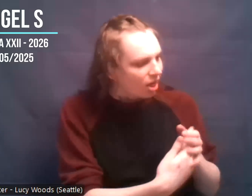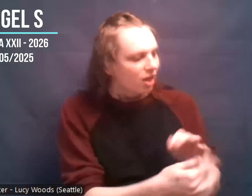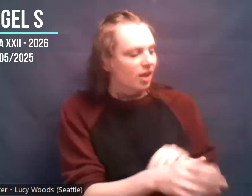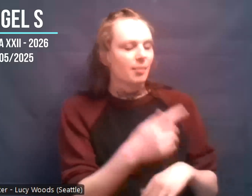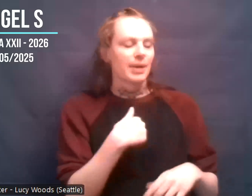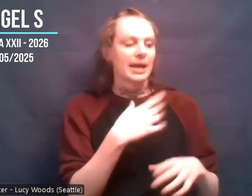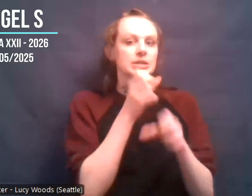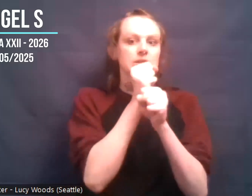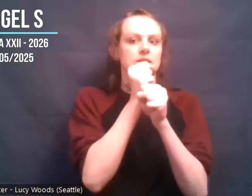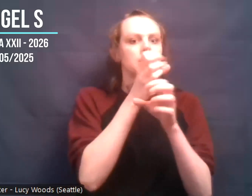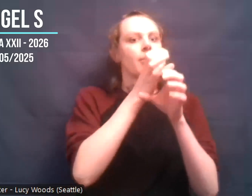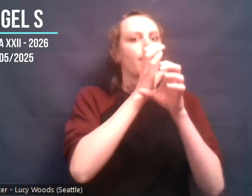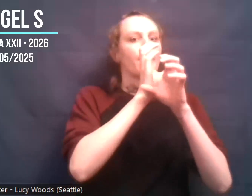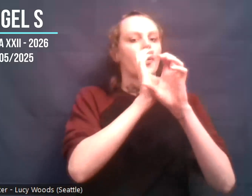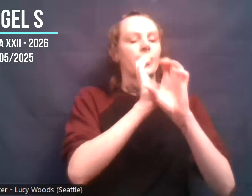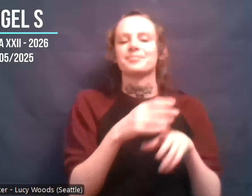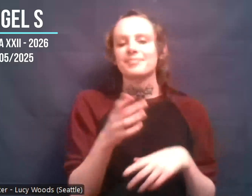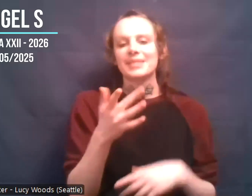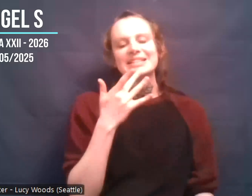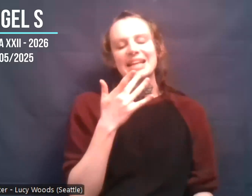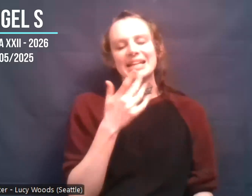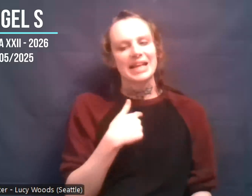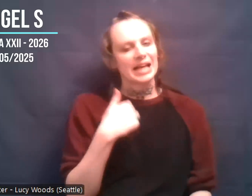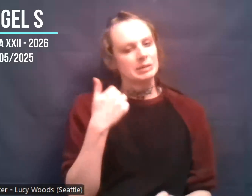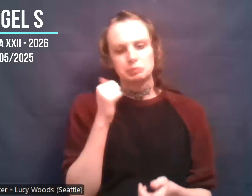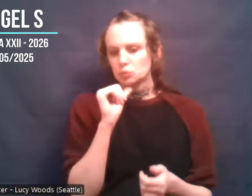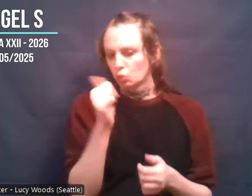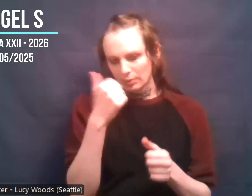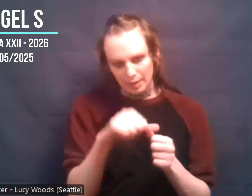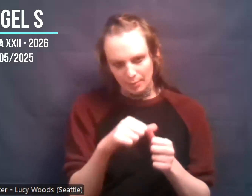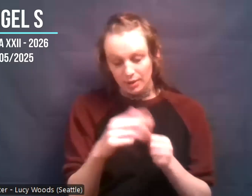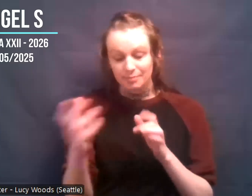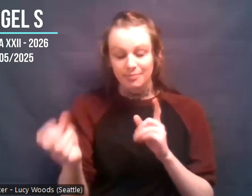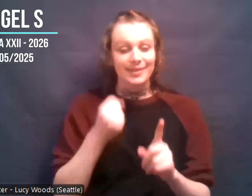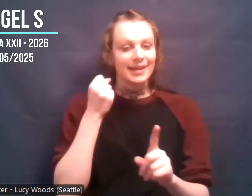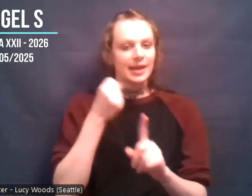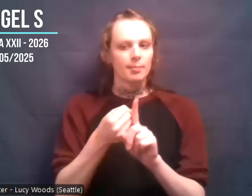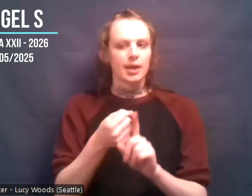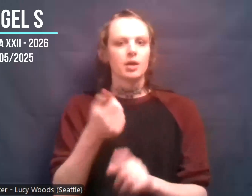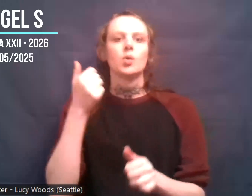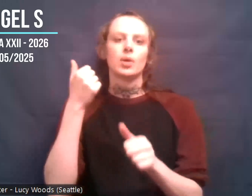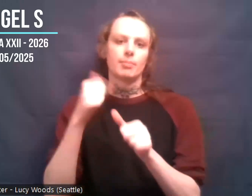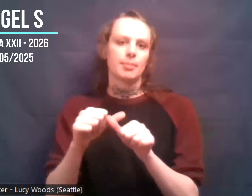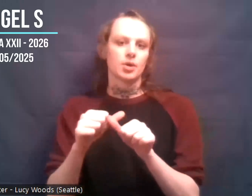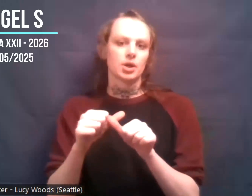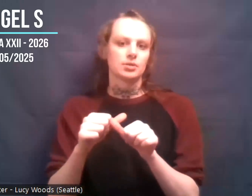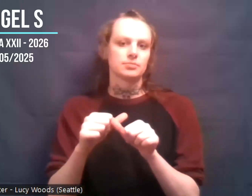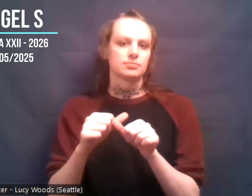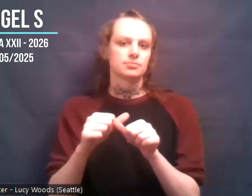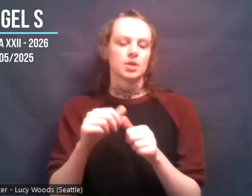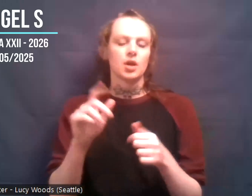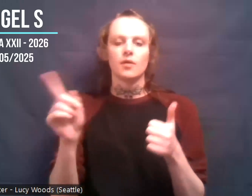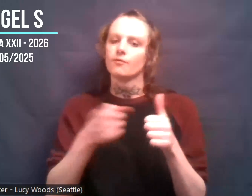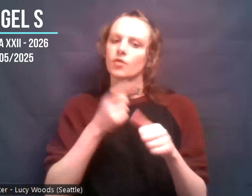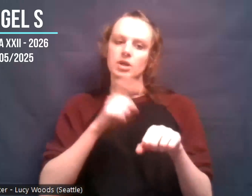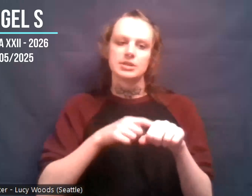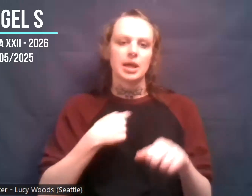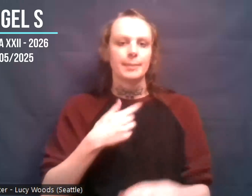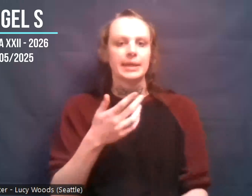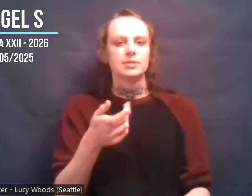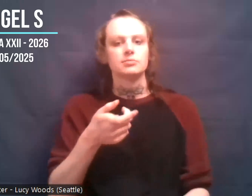remember the effect. The effect was something that was addicting immediately for me.